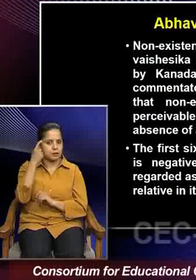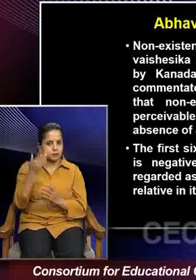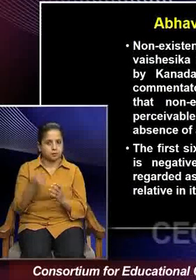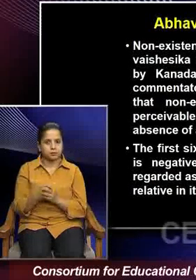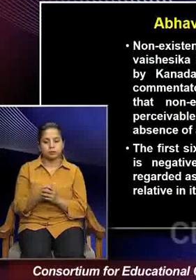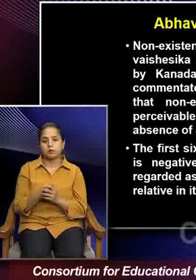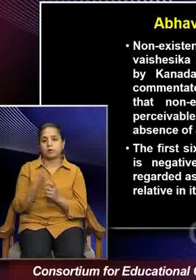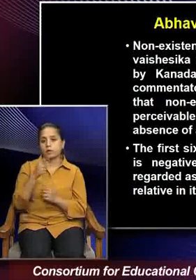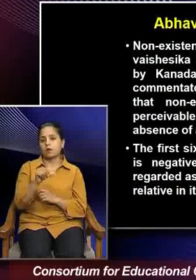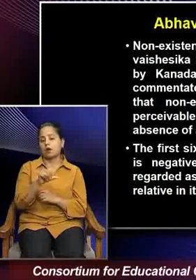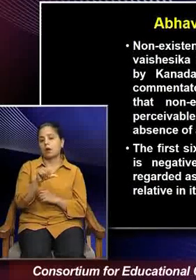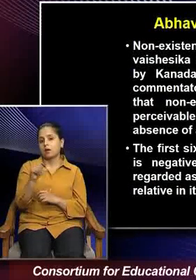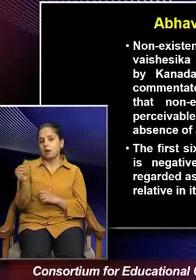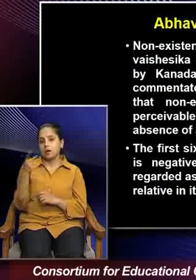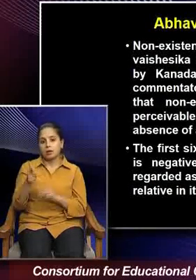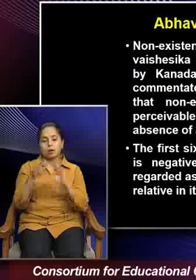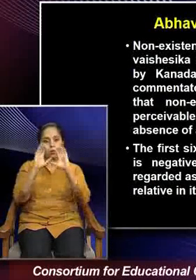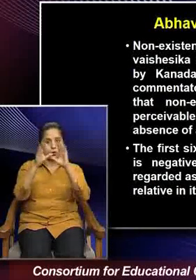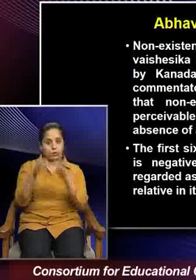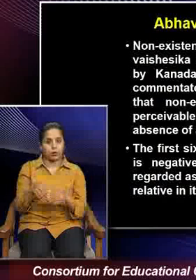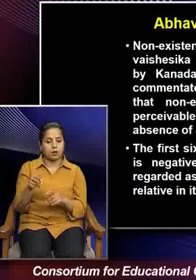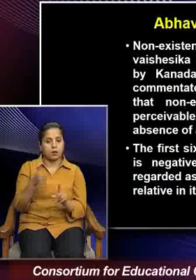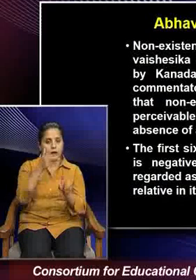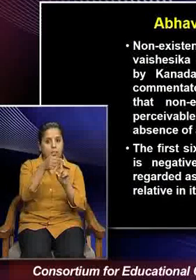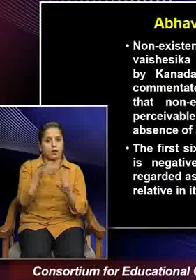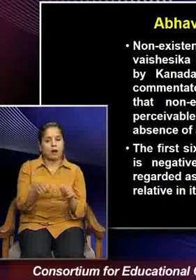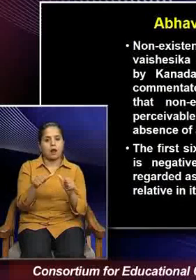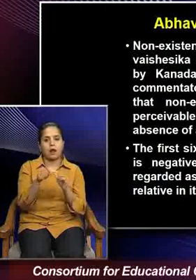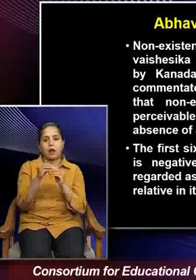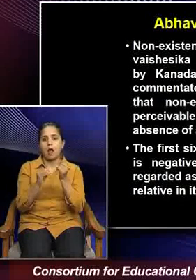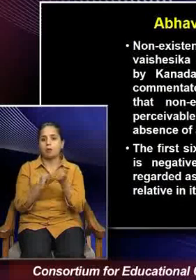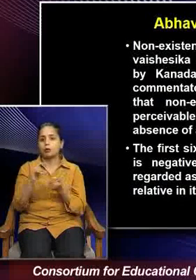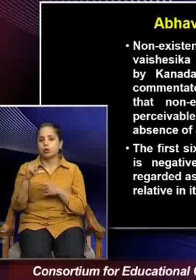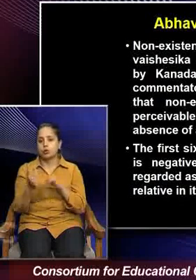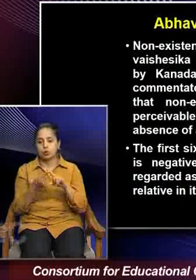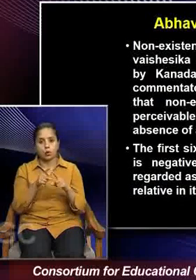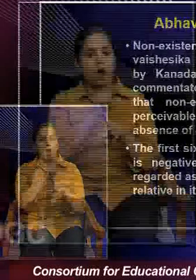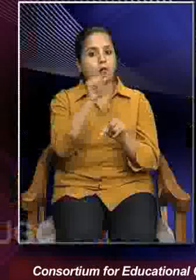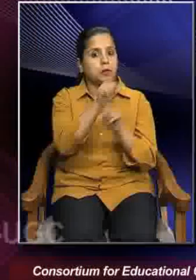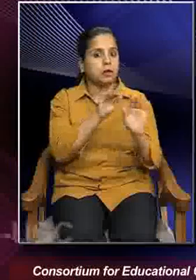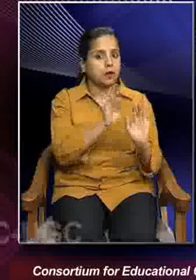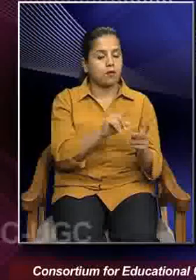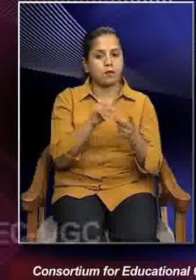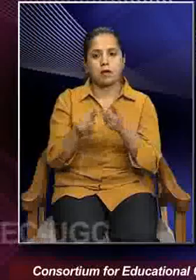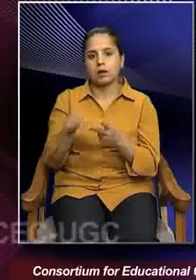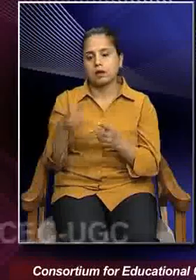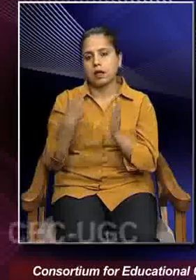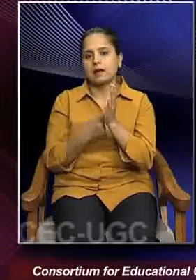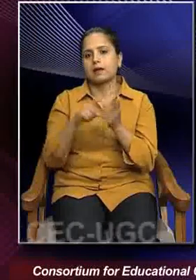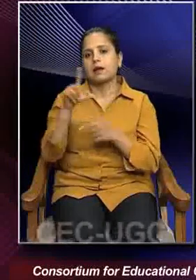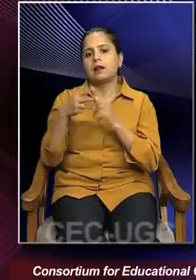So other categories are regarded as absolute, but this category is regarded as relative